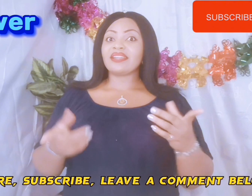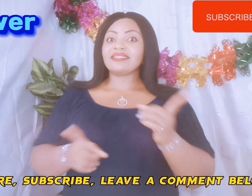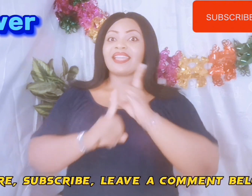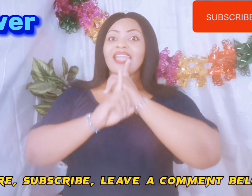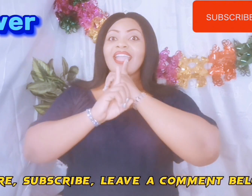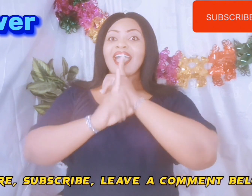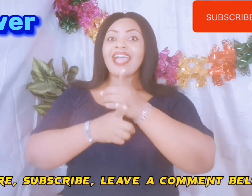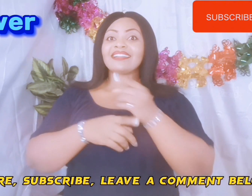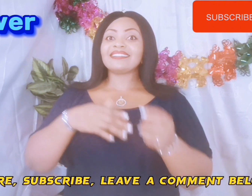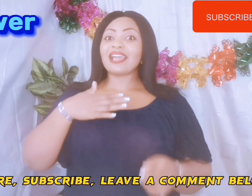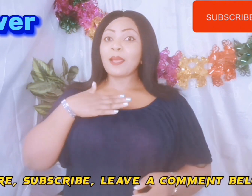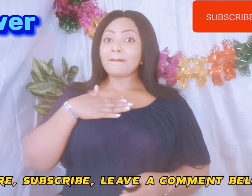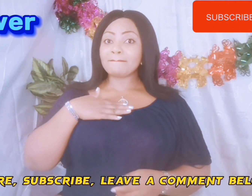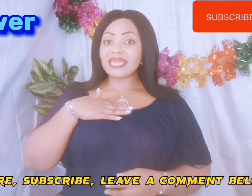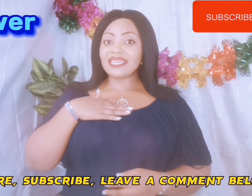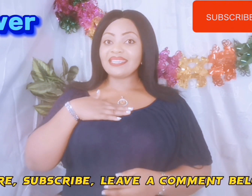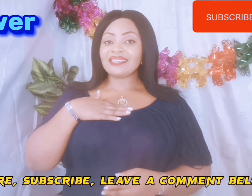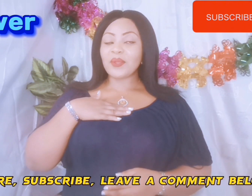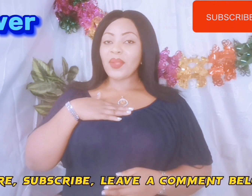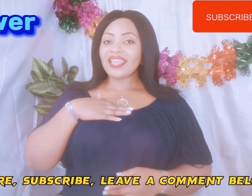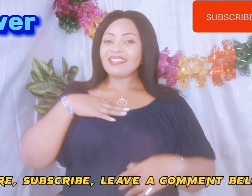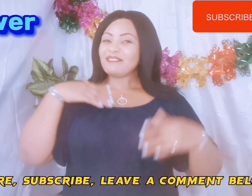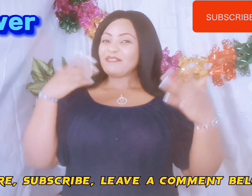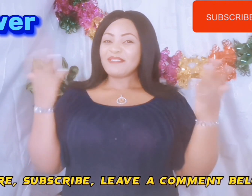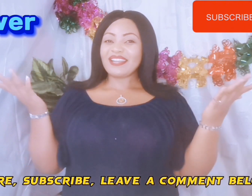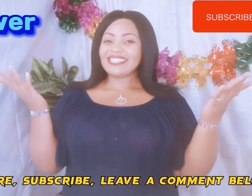Okay, very simple.